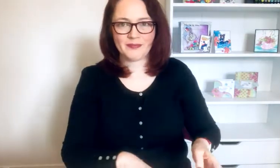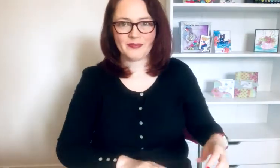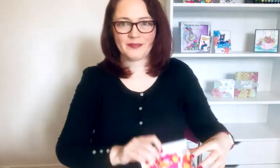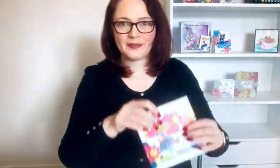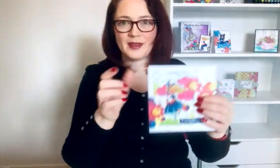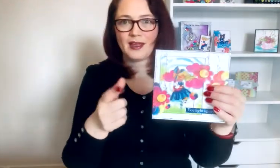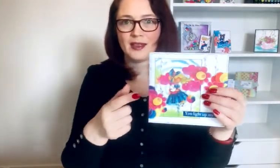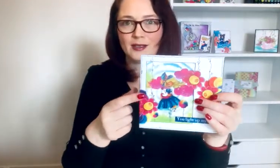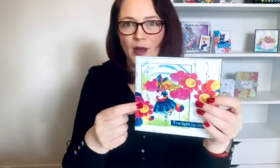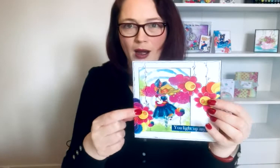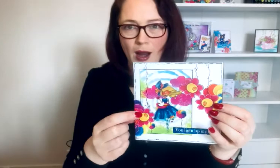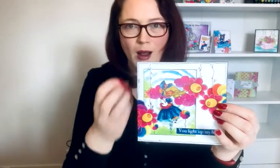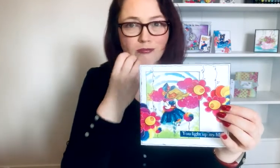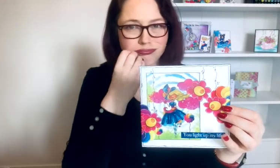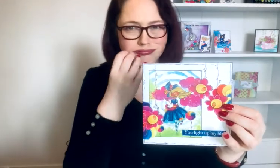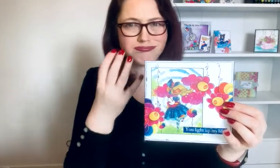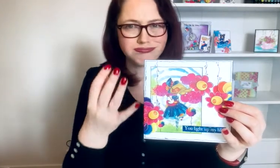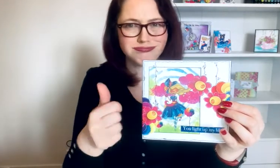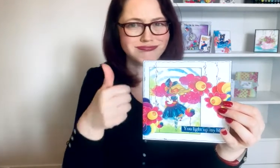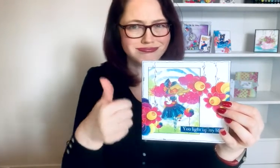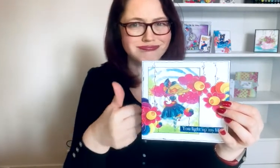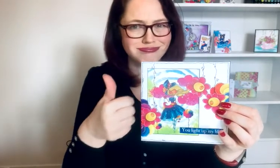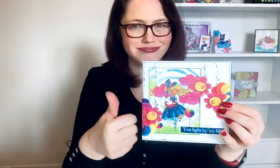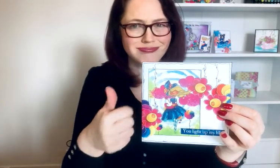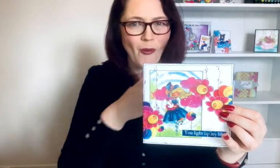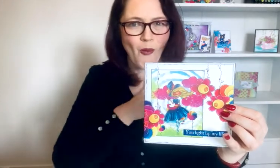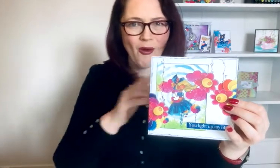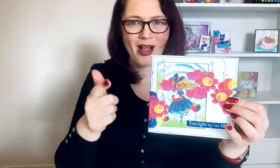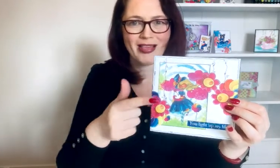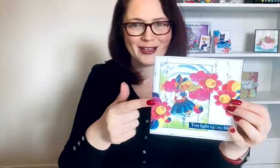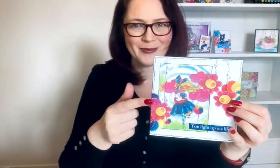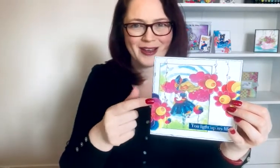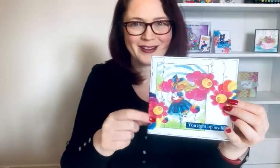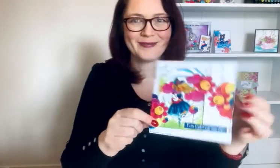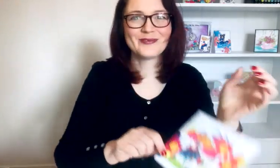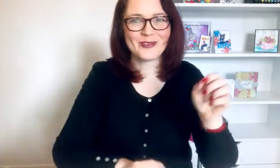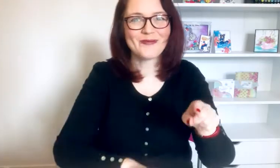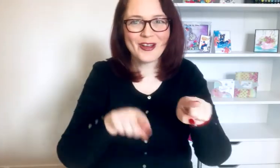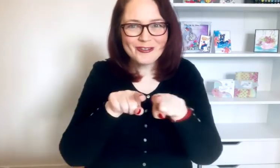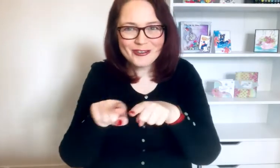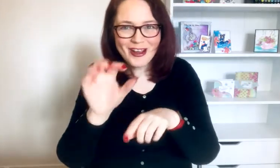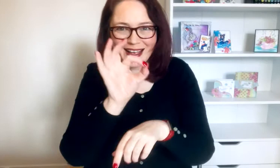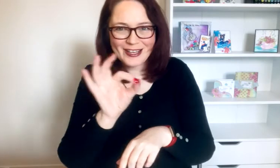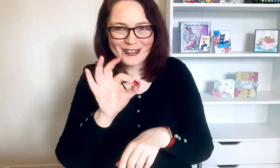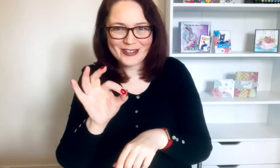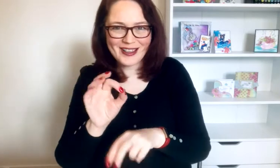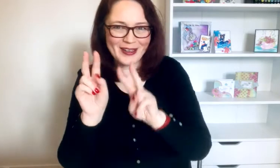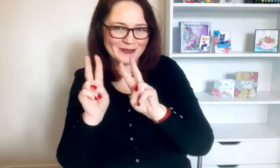beautiful. But this one looks so much better because of that added doodling. So we want to try and